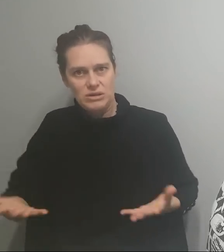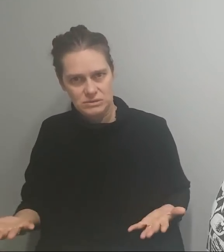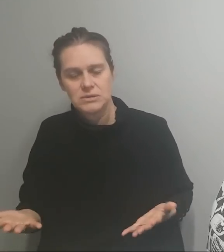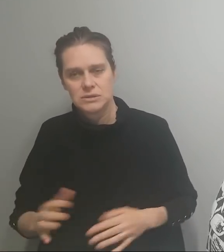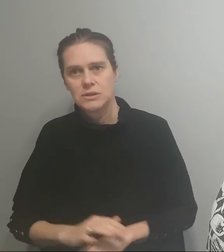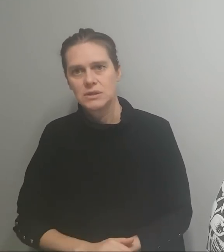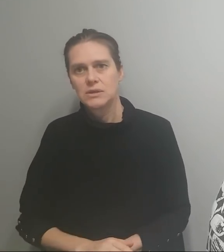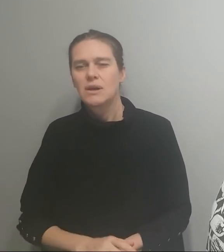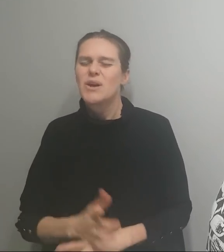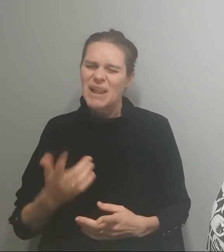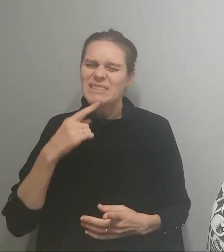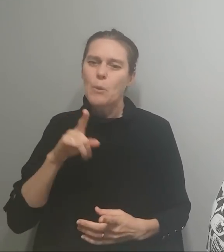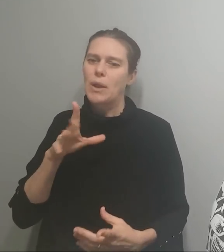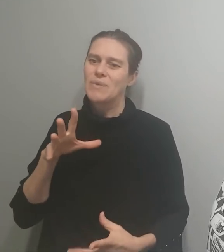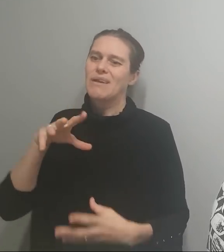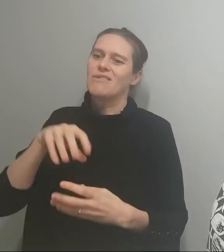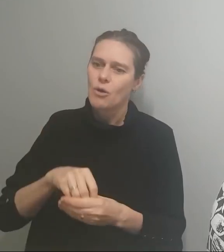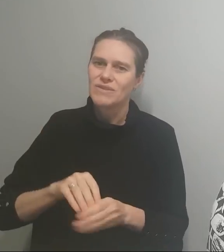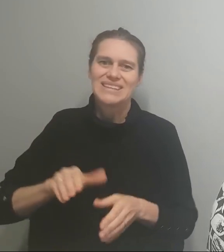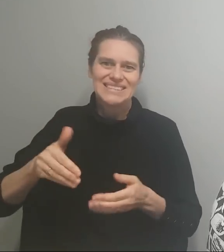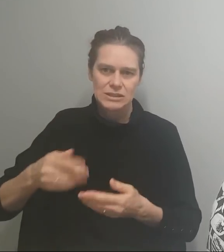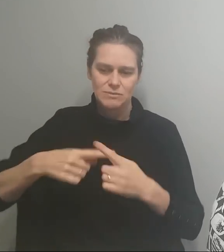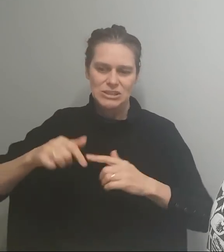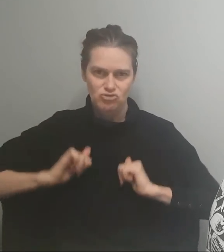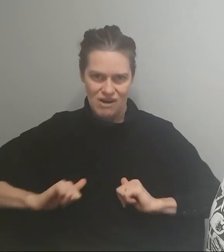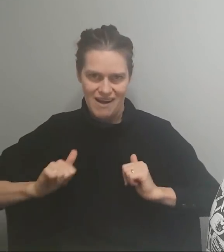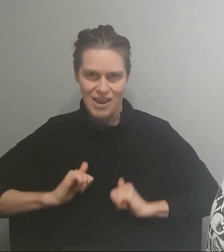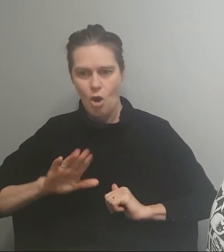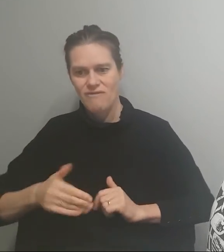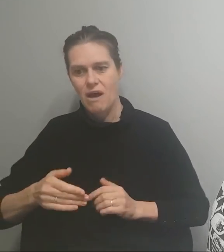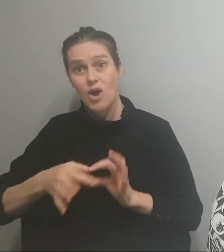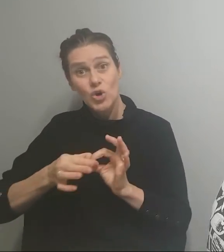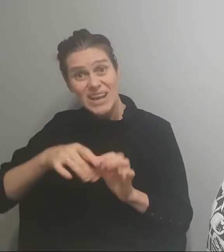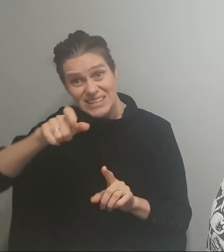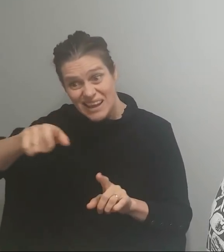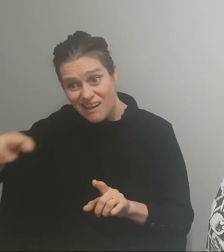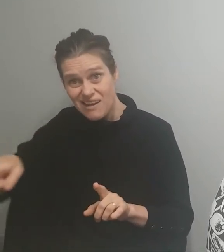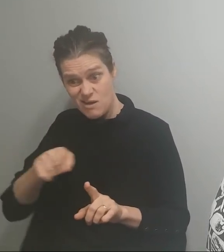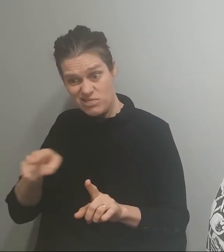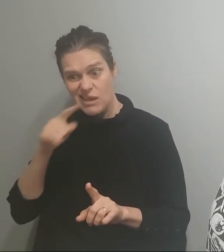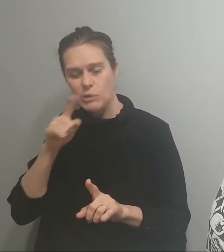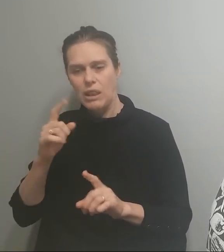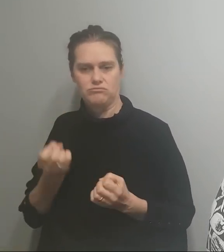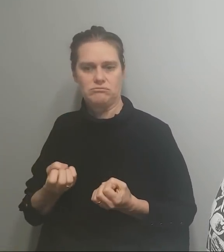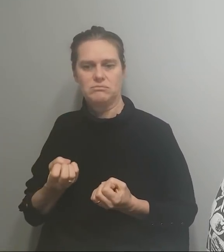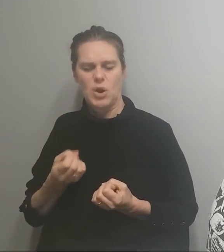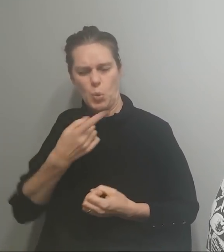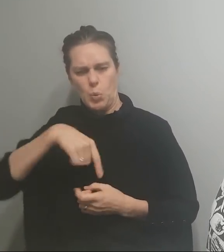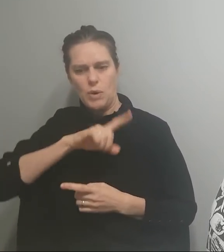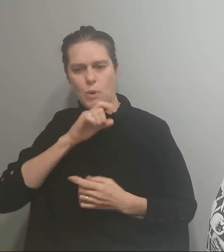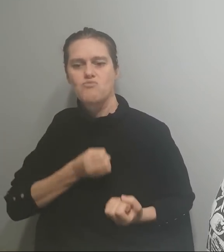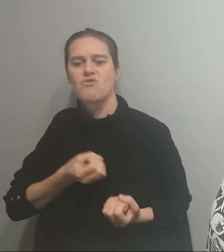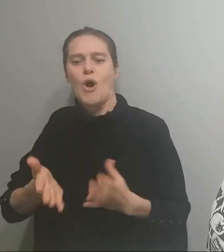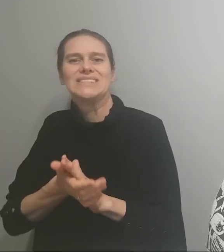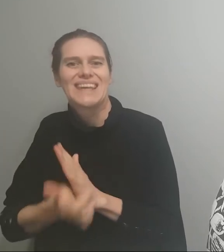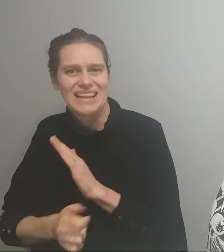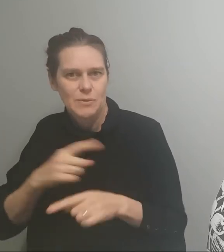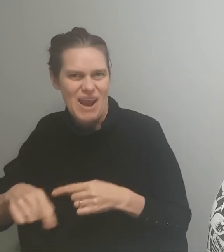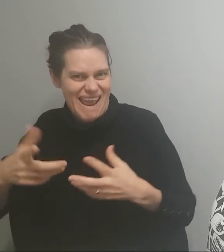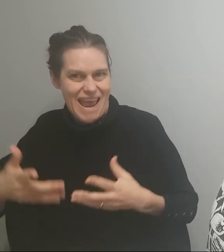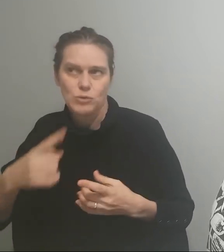into induction and training for connectors and for other people in the system. So we will be going out